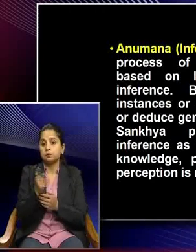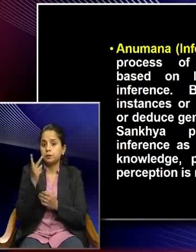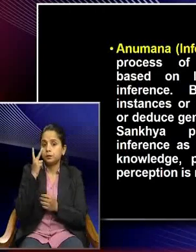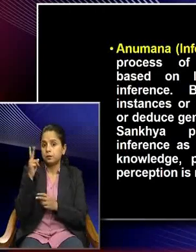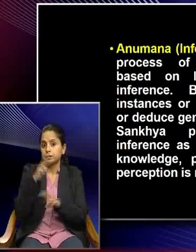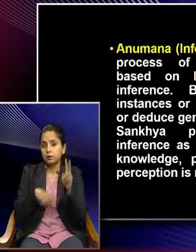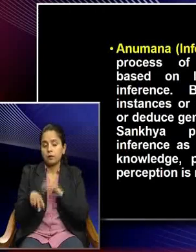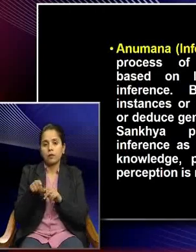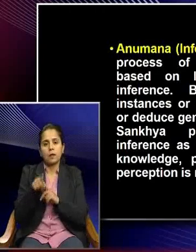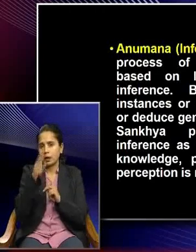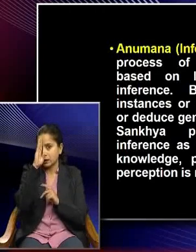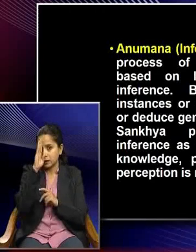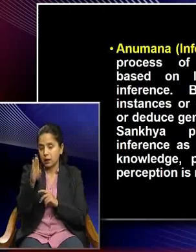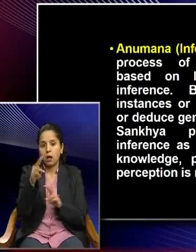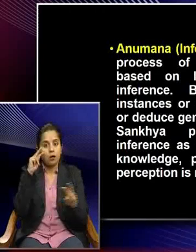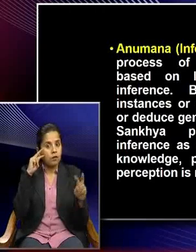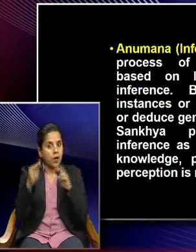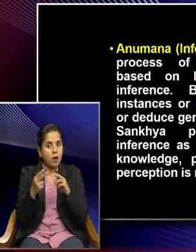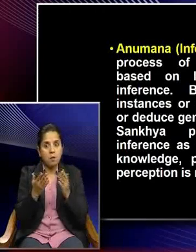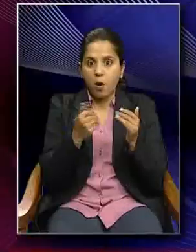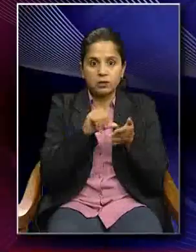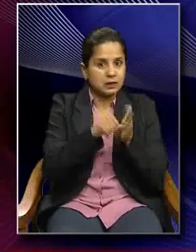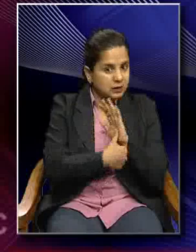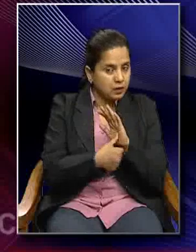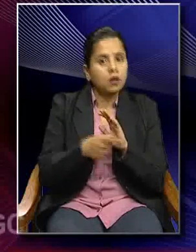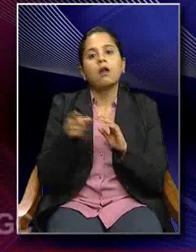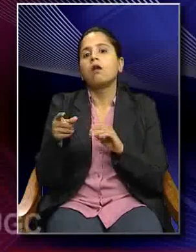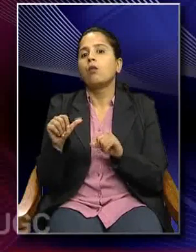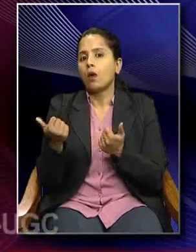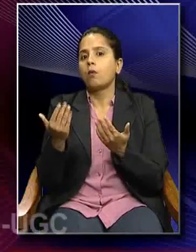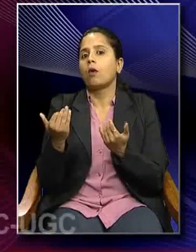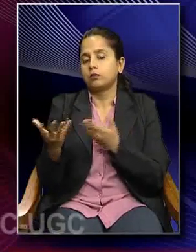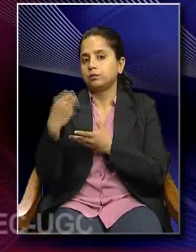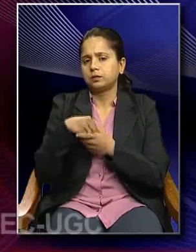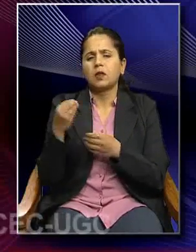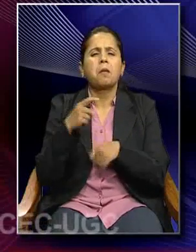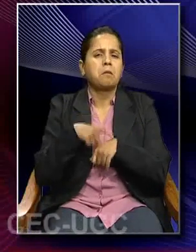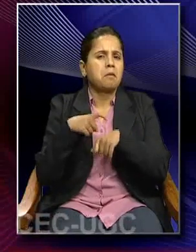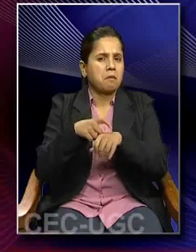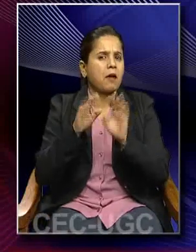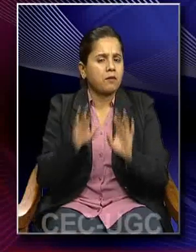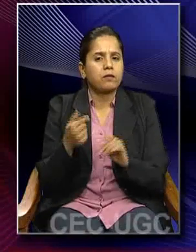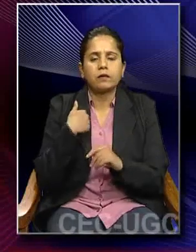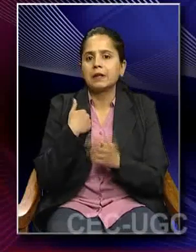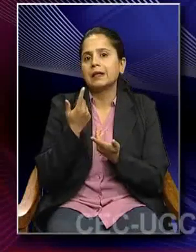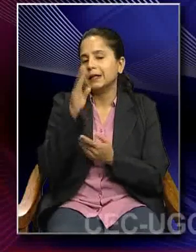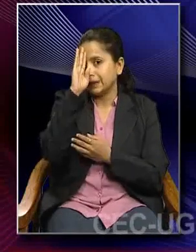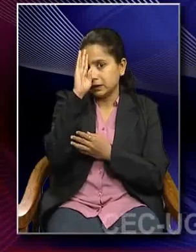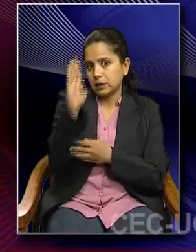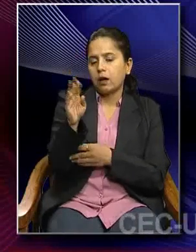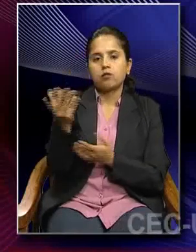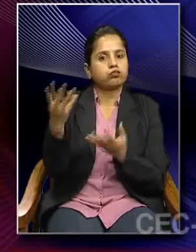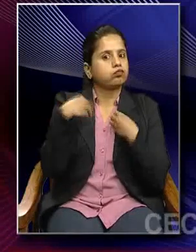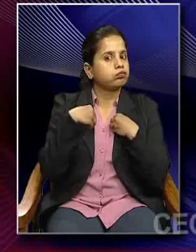particularly when direct perception is not possible. So there are times when we are not able to directly